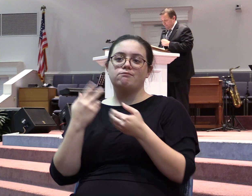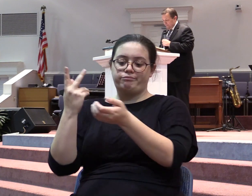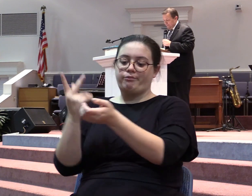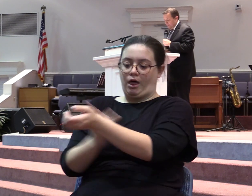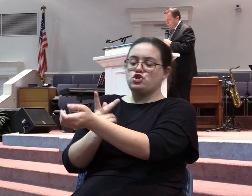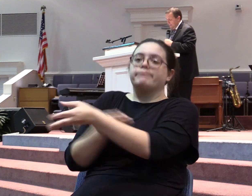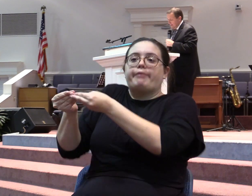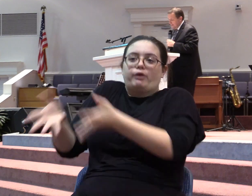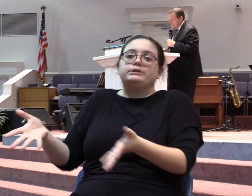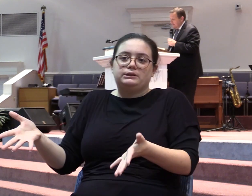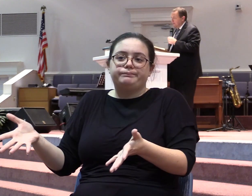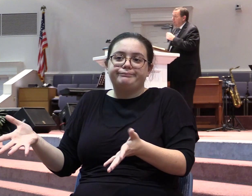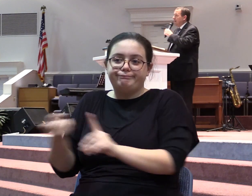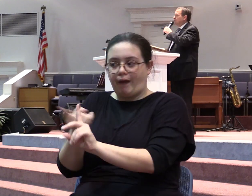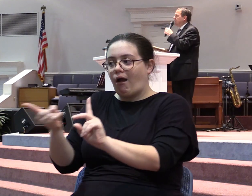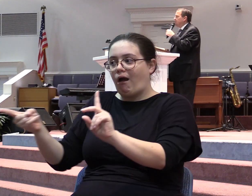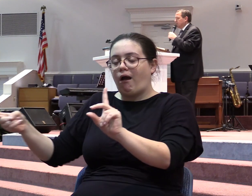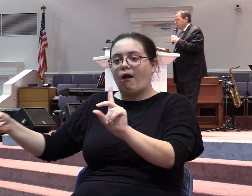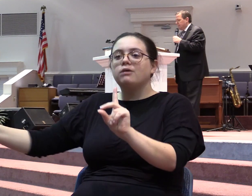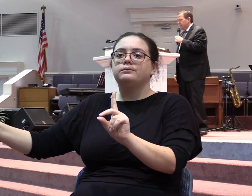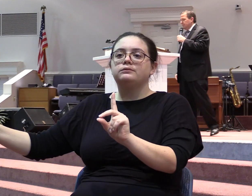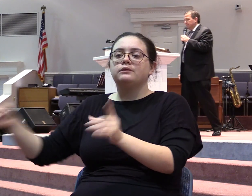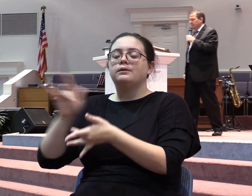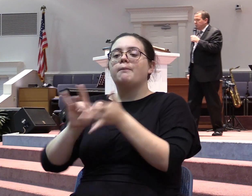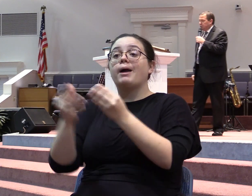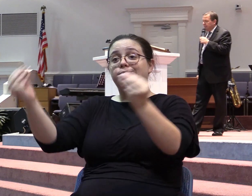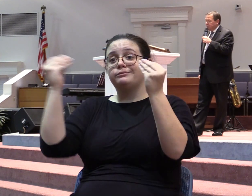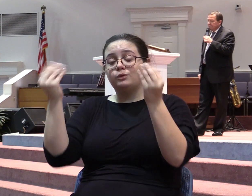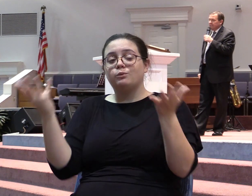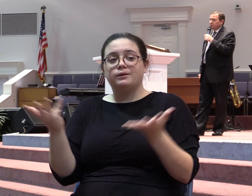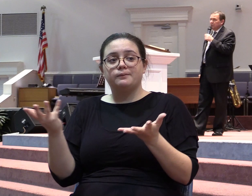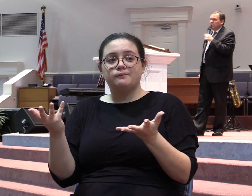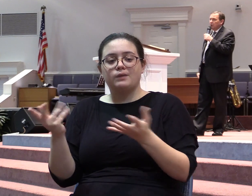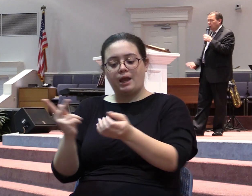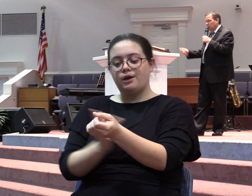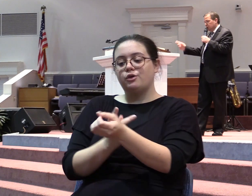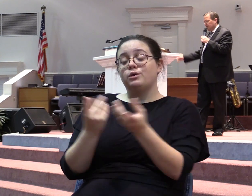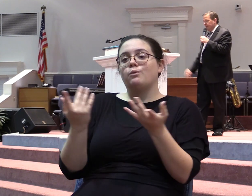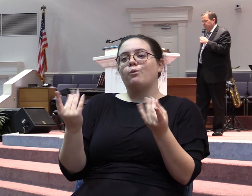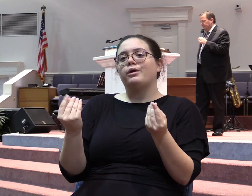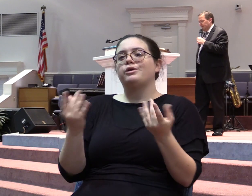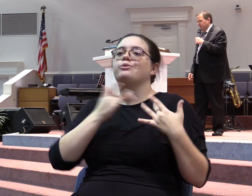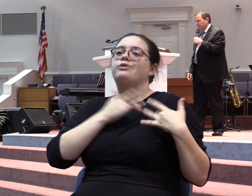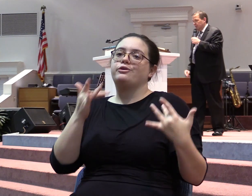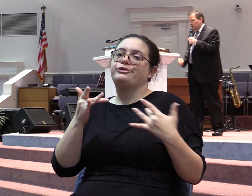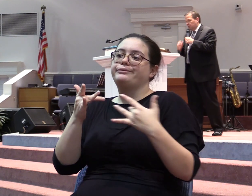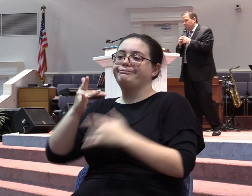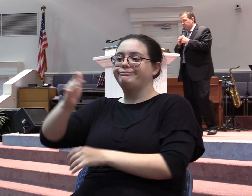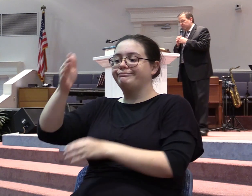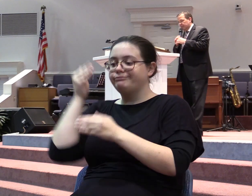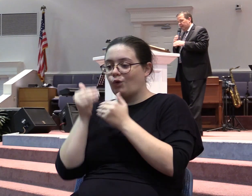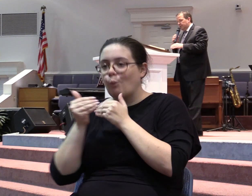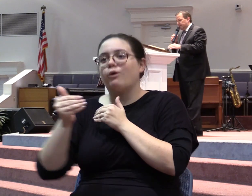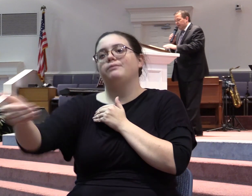lamb. The Bible teaches us that sheep tend to go astray. The